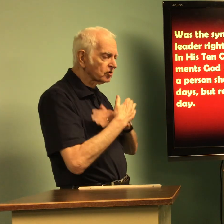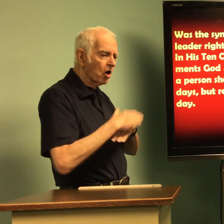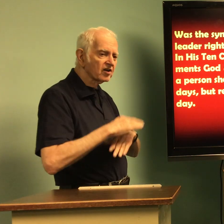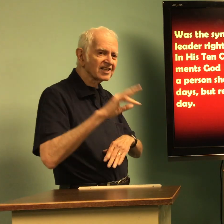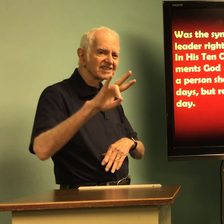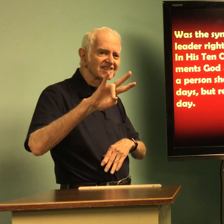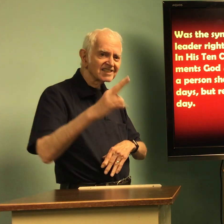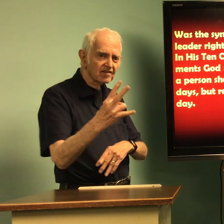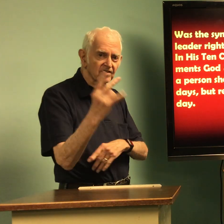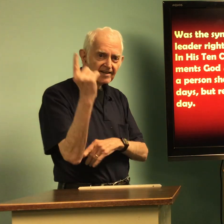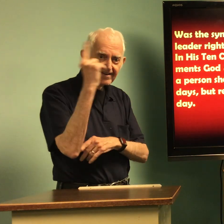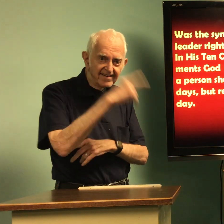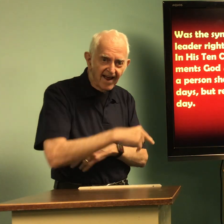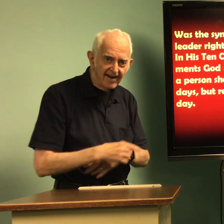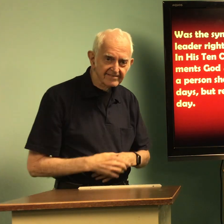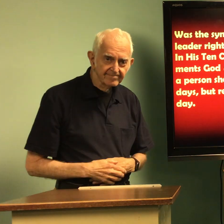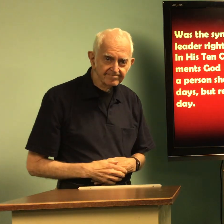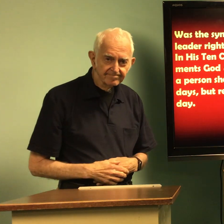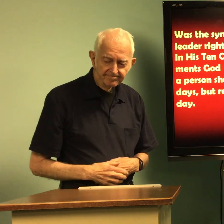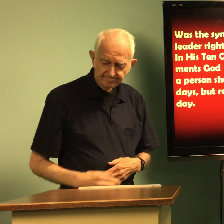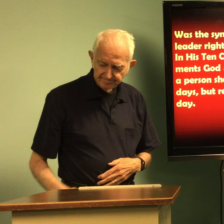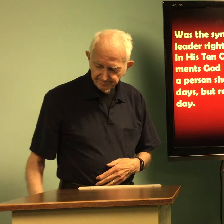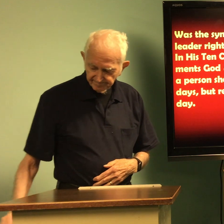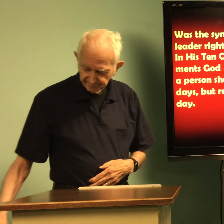the seventh day, rest.